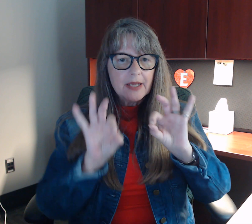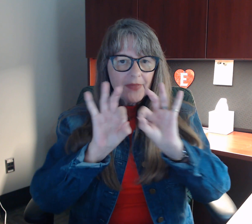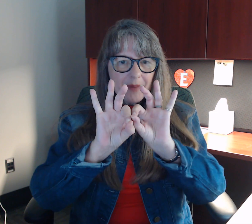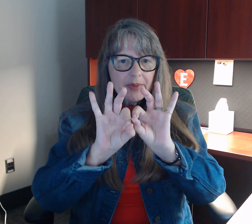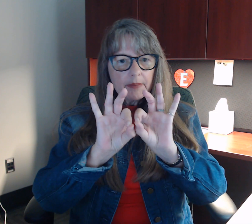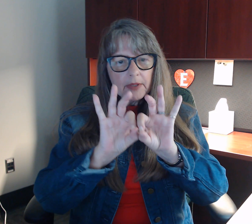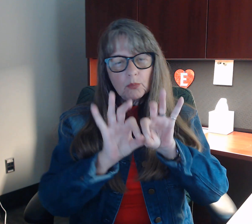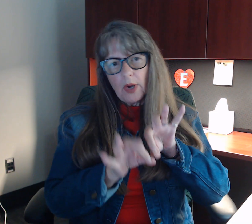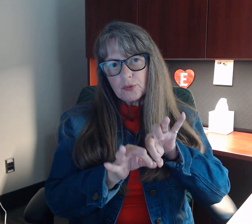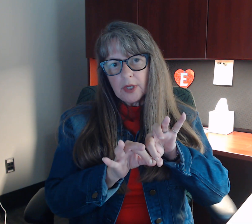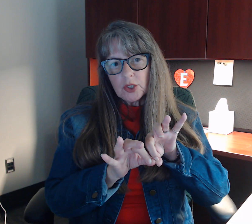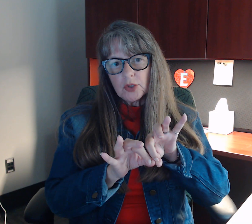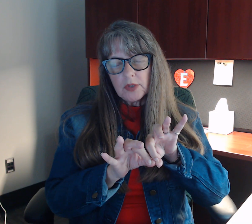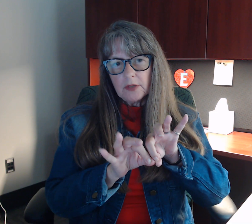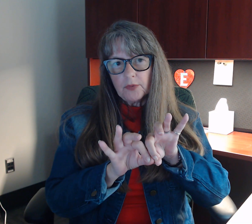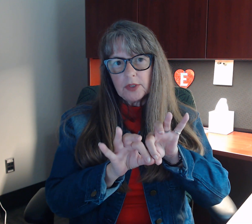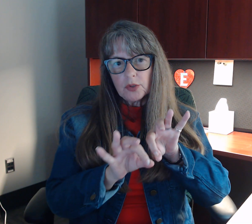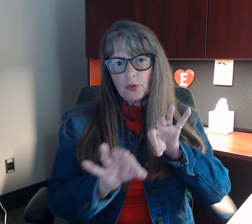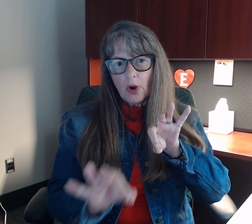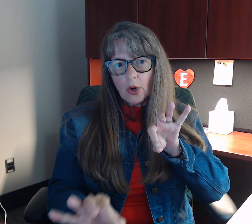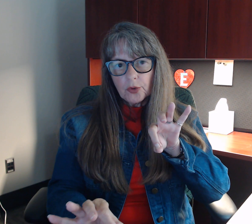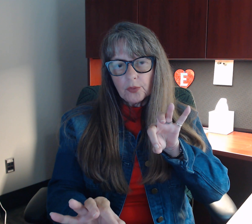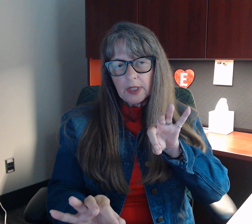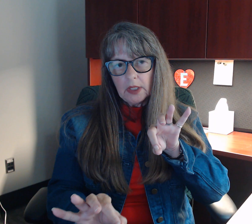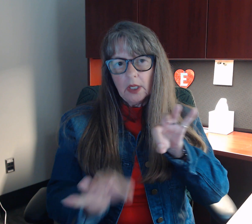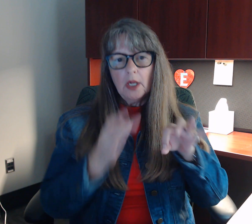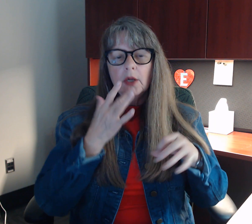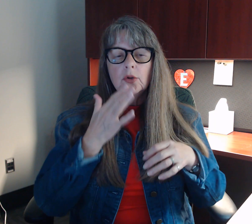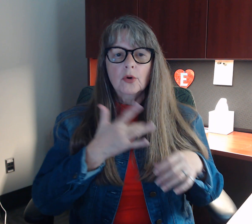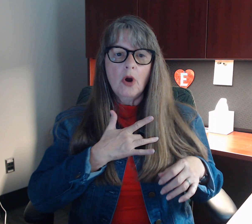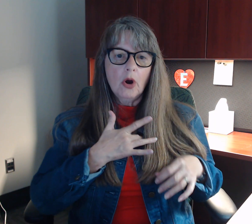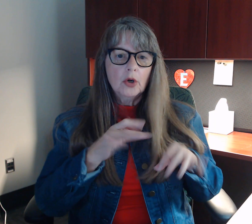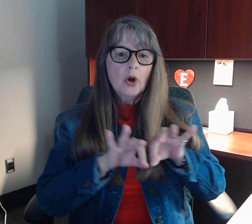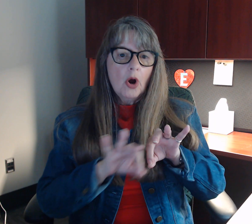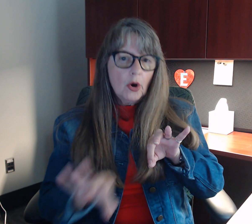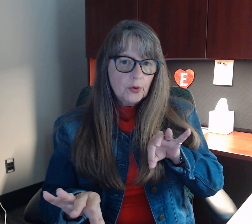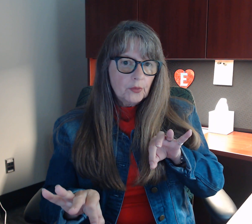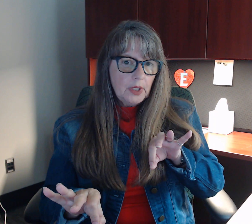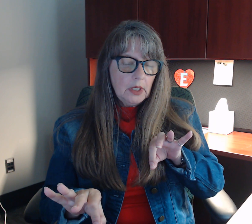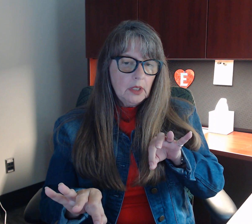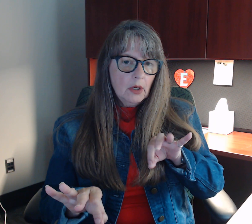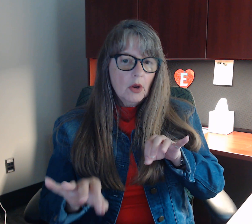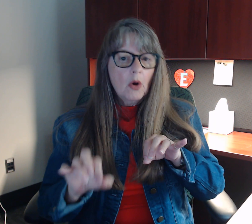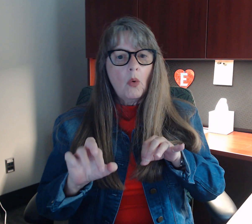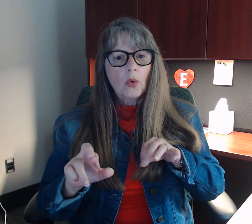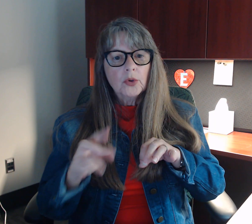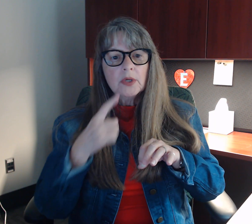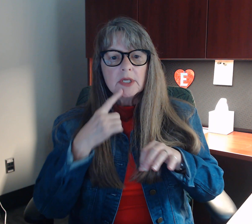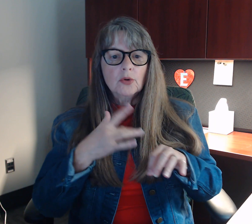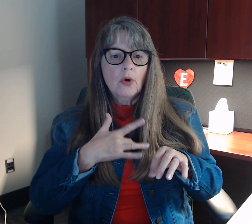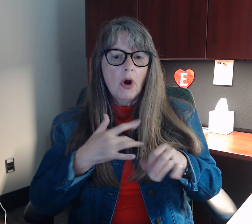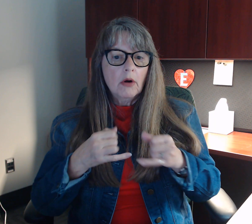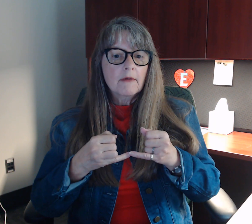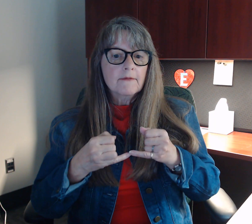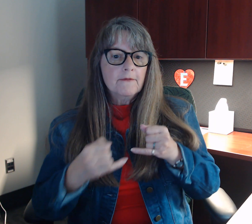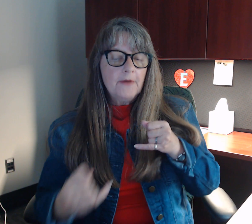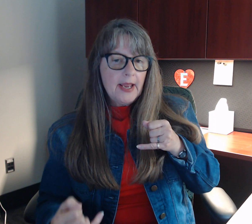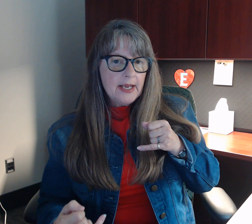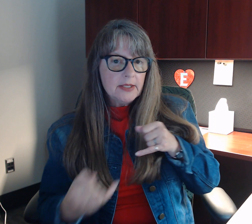that big, but we're trying to show the difference. So your artery, your heart artery, or you can say your heart veins, because